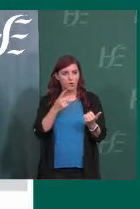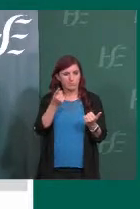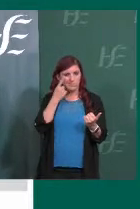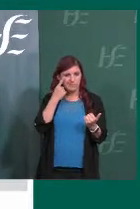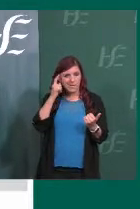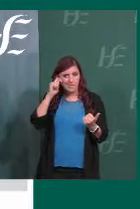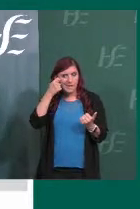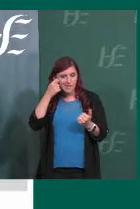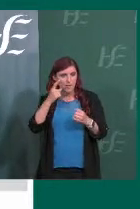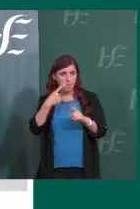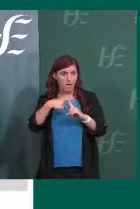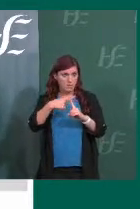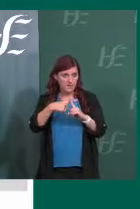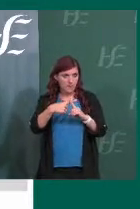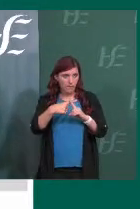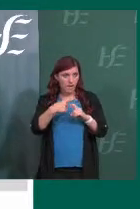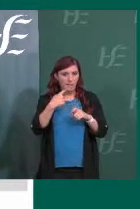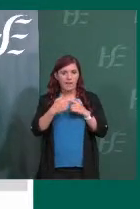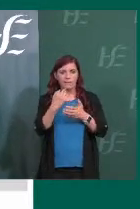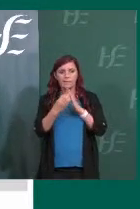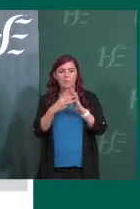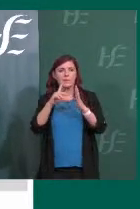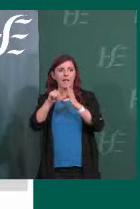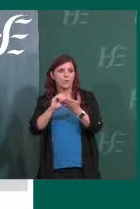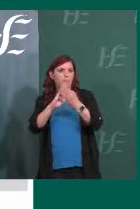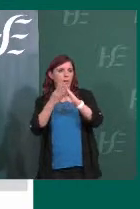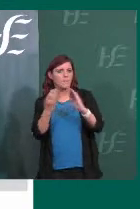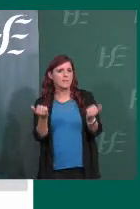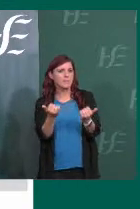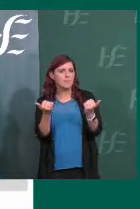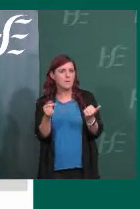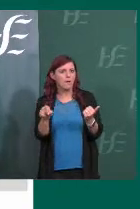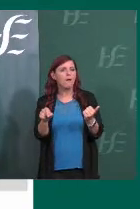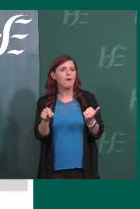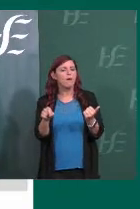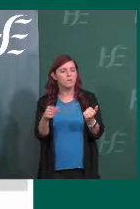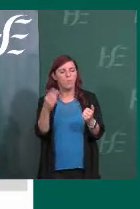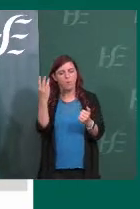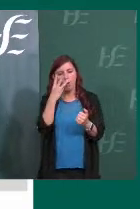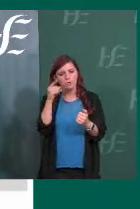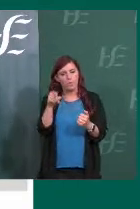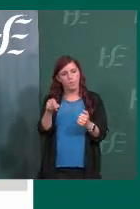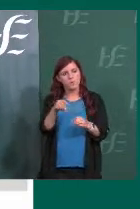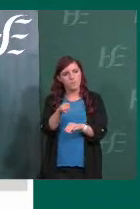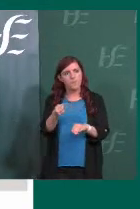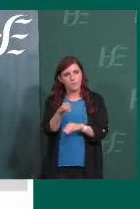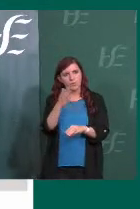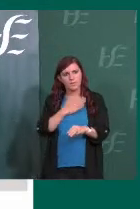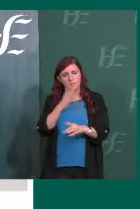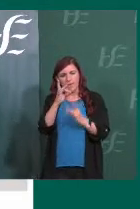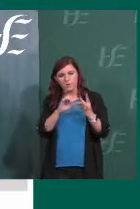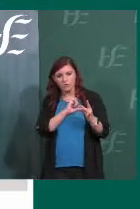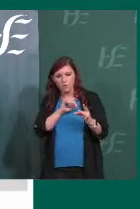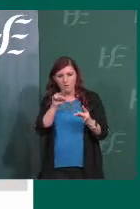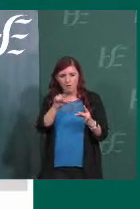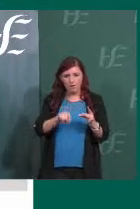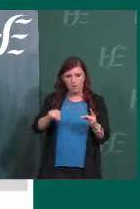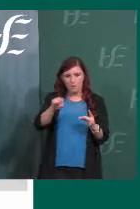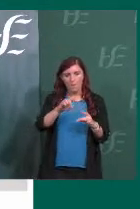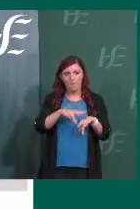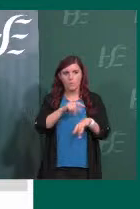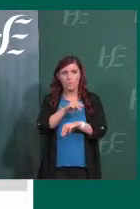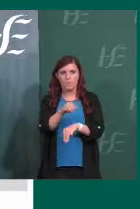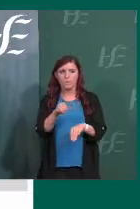care and for the consequences, for the risks of spread. But the systems that are in place are picking up the vast majority of people who get